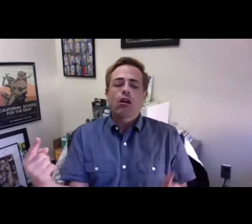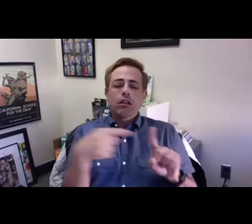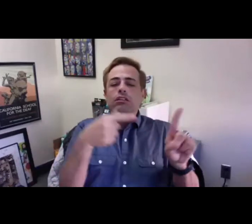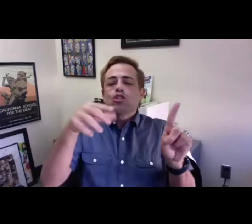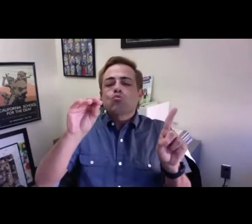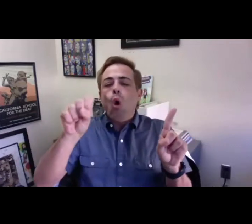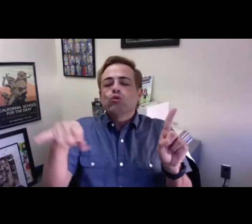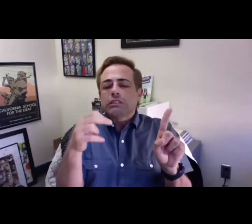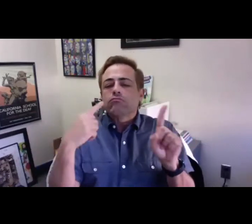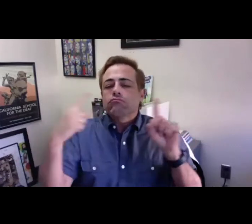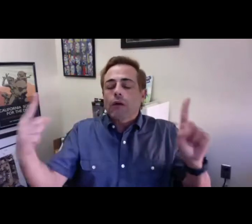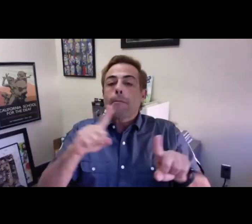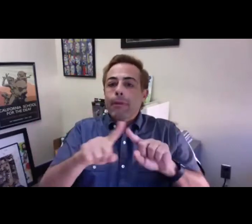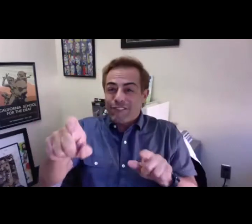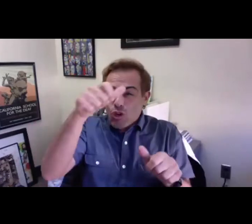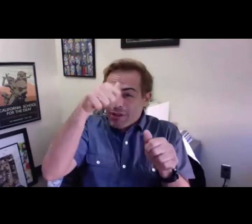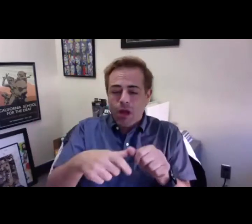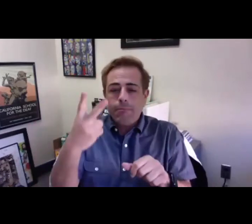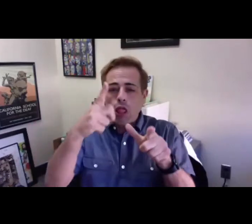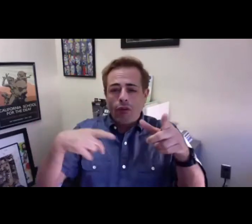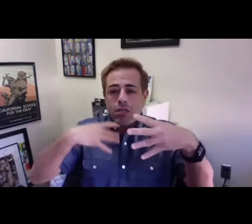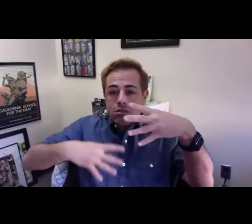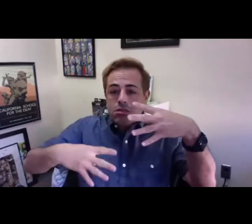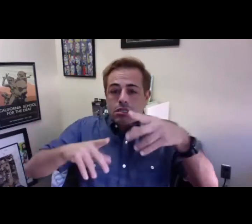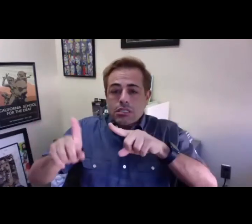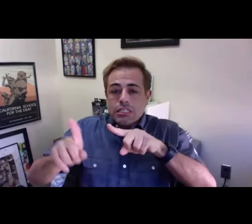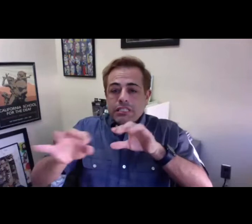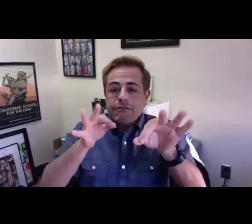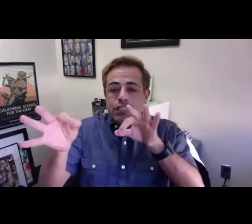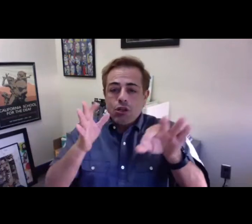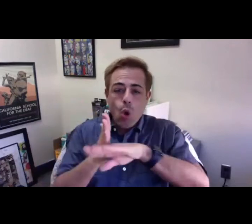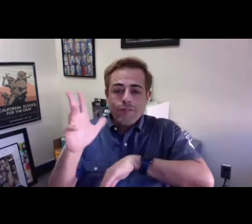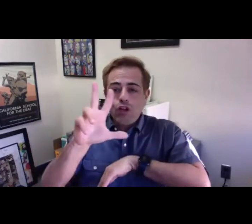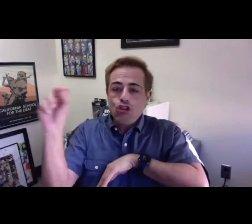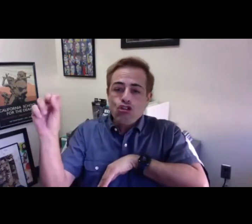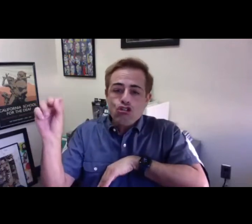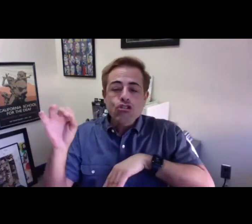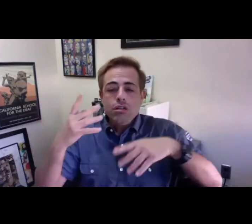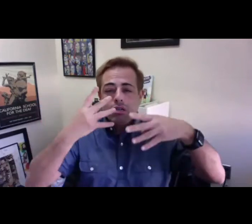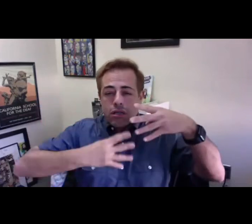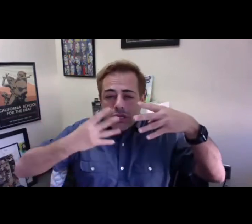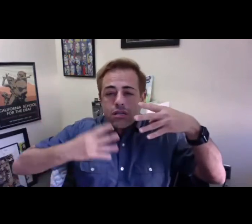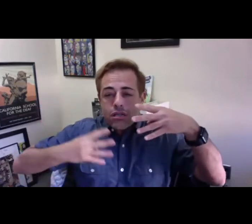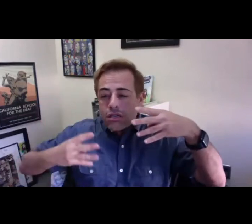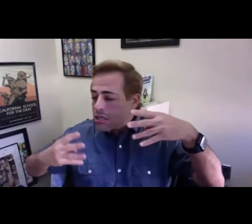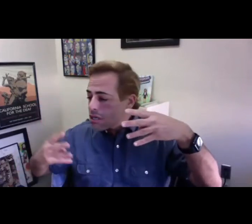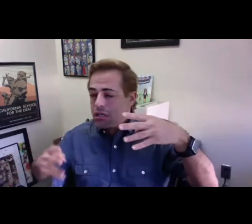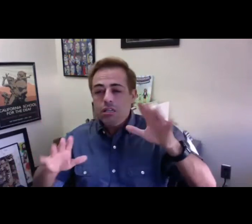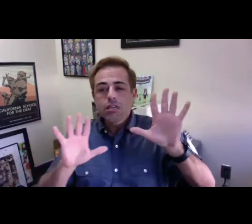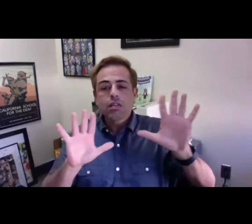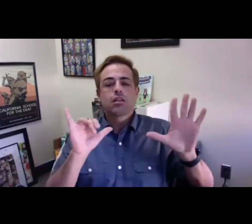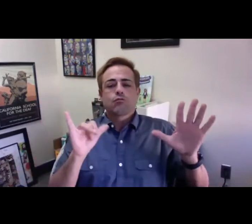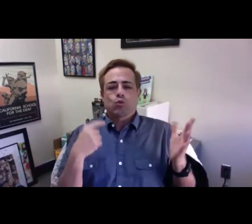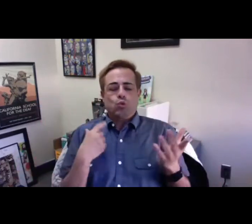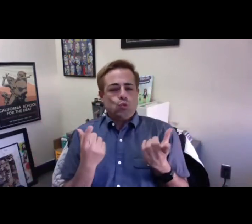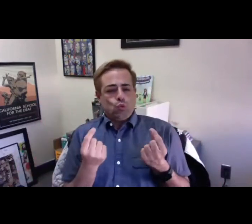visually. Okay, so we're going to talk about this quote again. If you remember, there are a lot of, over 30 definitions